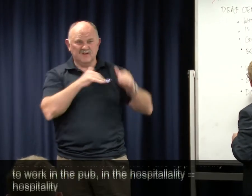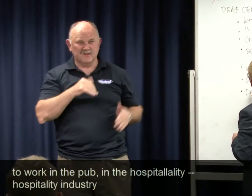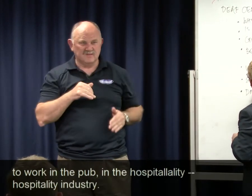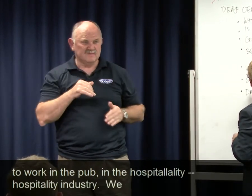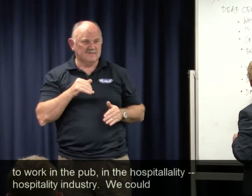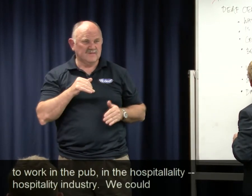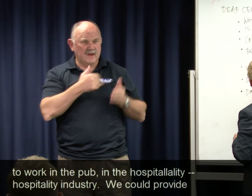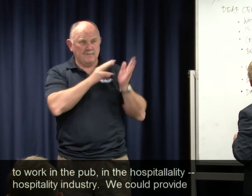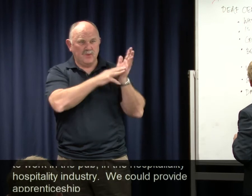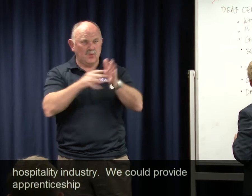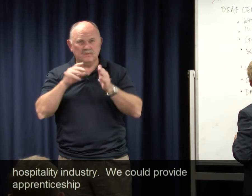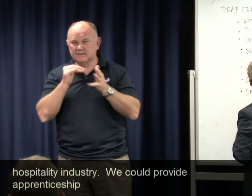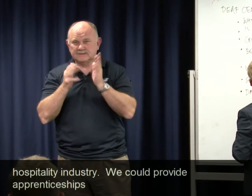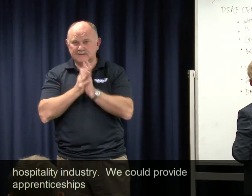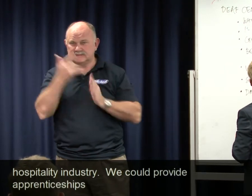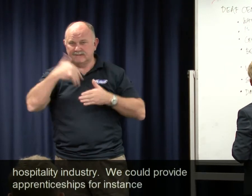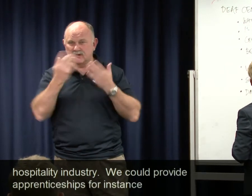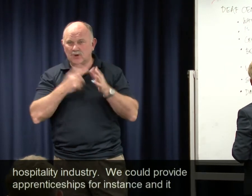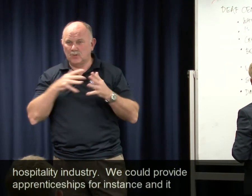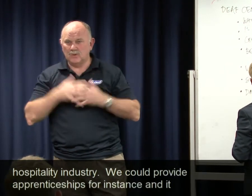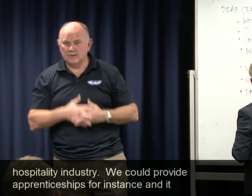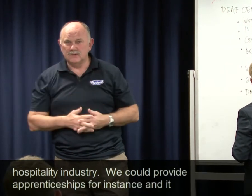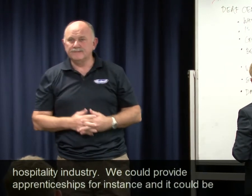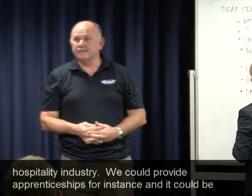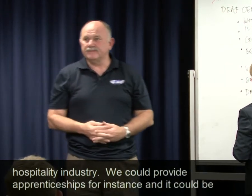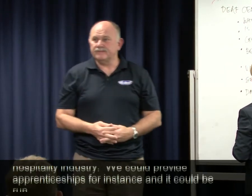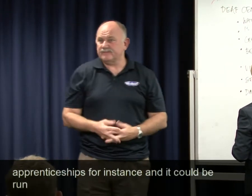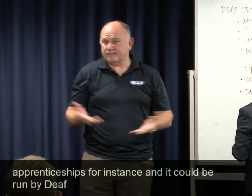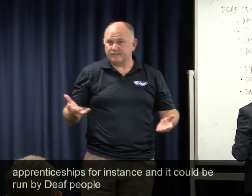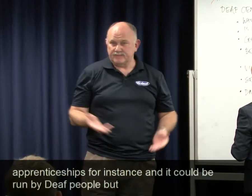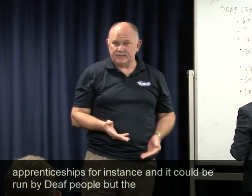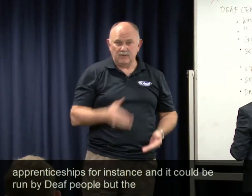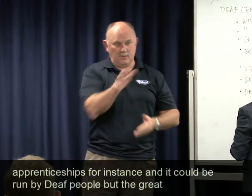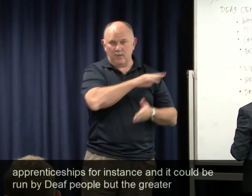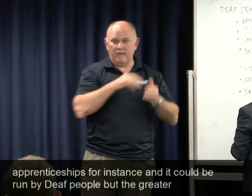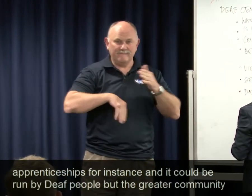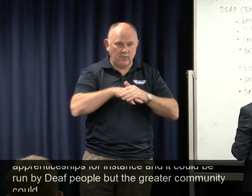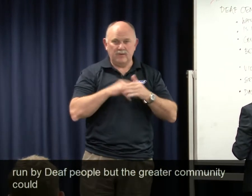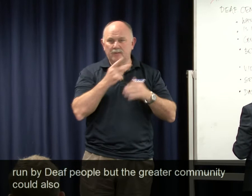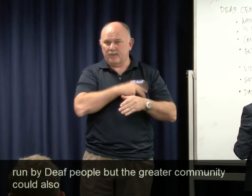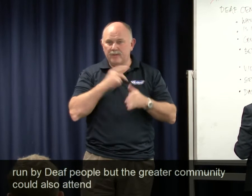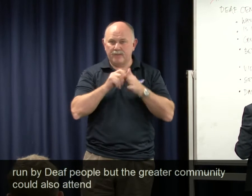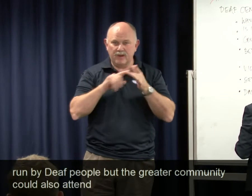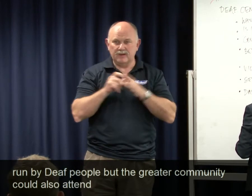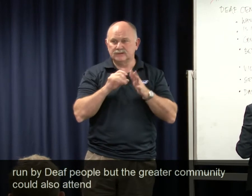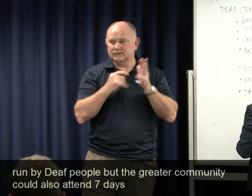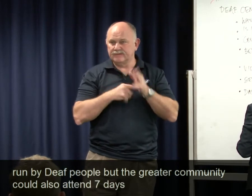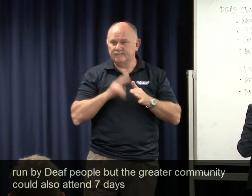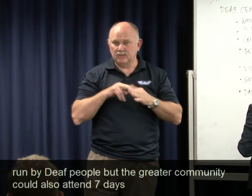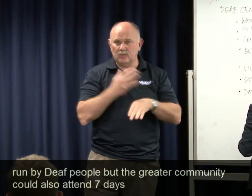but the greater community can also attend 7 days a week. And that can be another way to make money. But it's completely run by